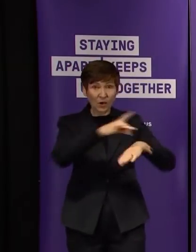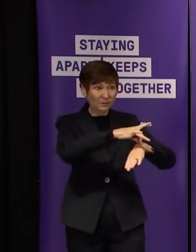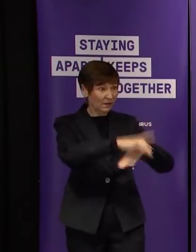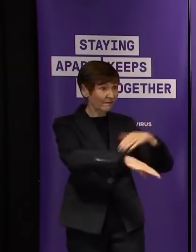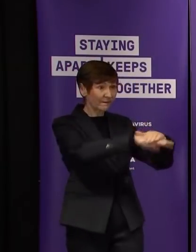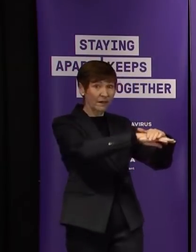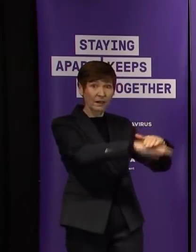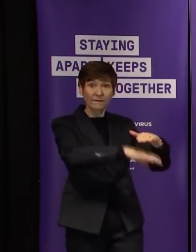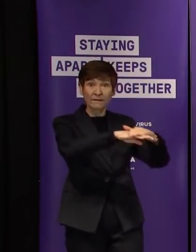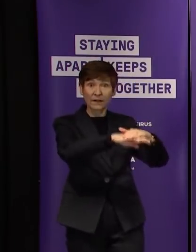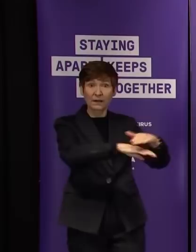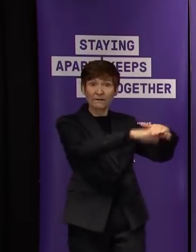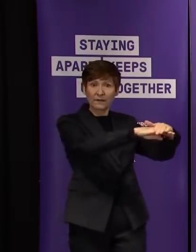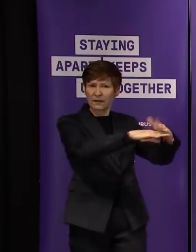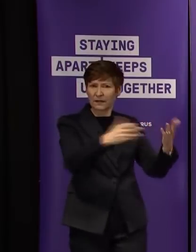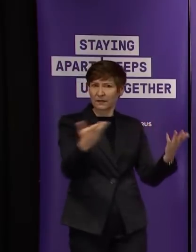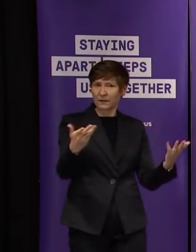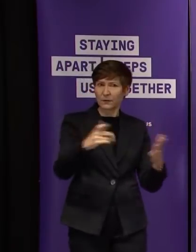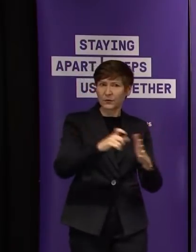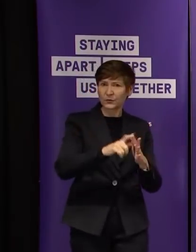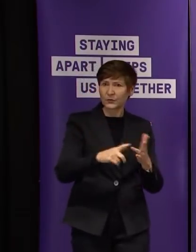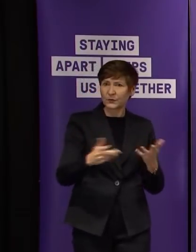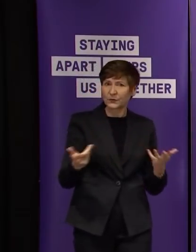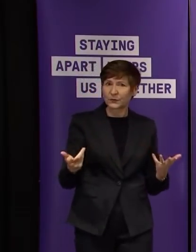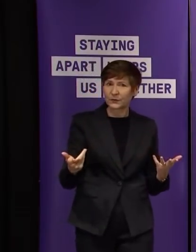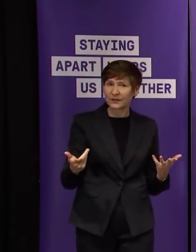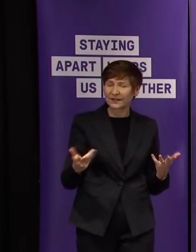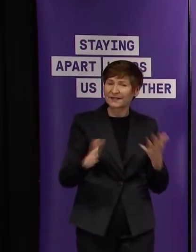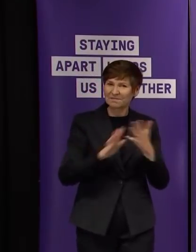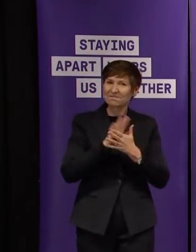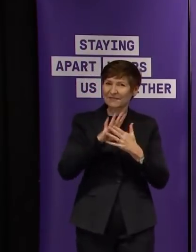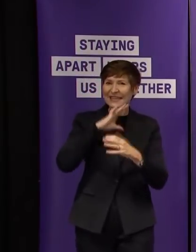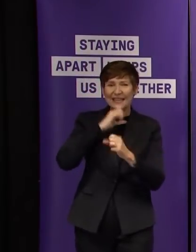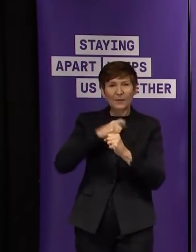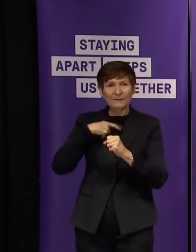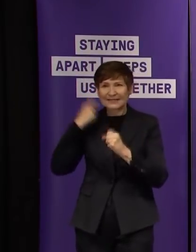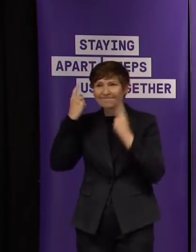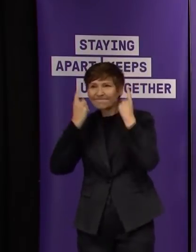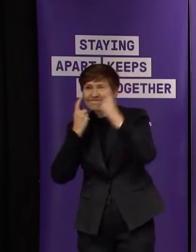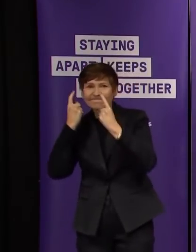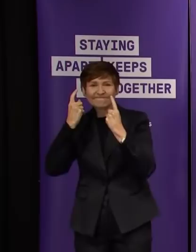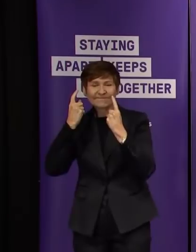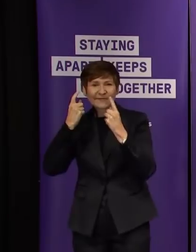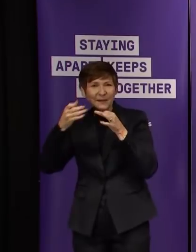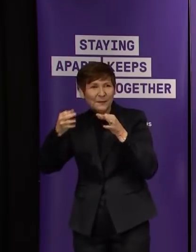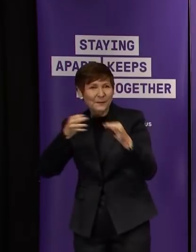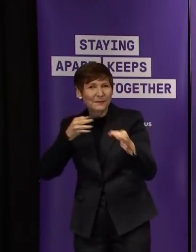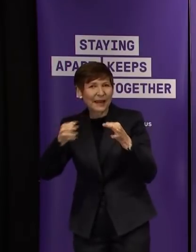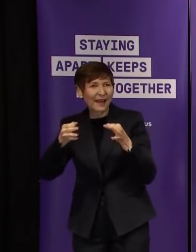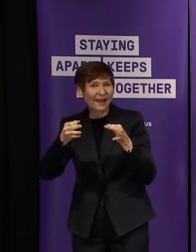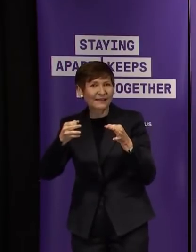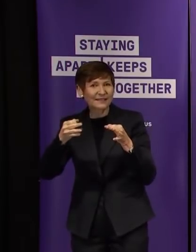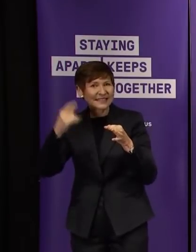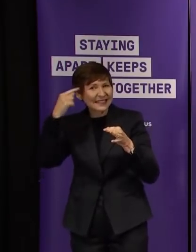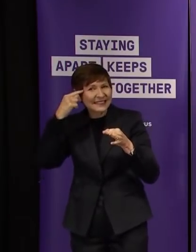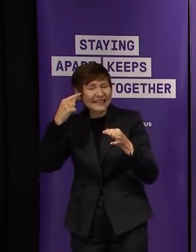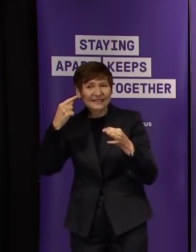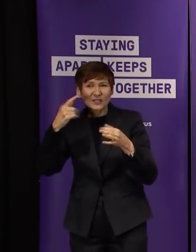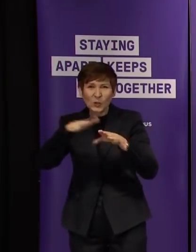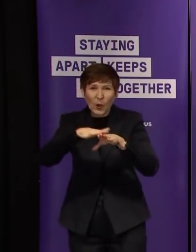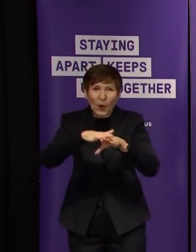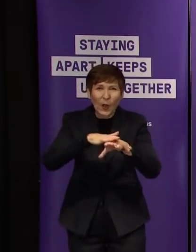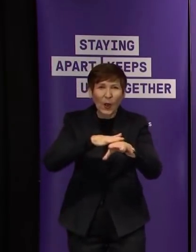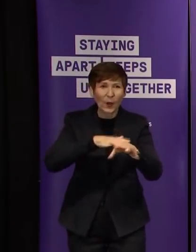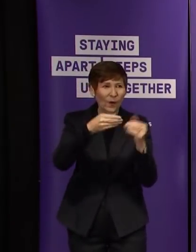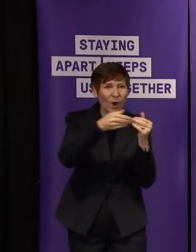off and then open up and stay open. Find a normal and make sure that that's a lasting